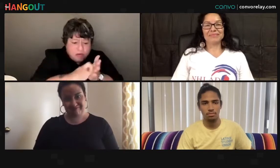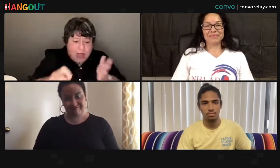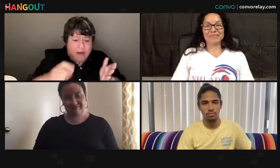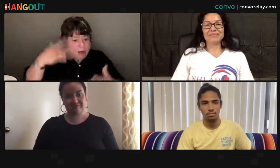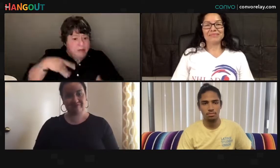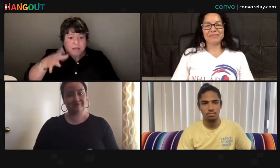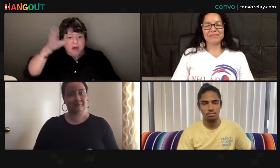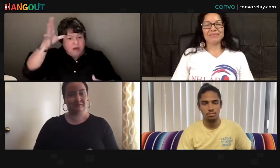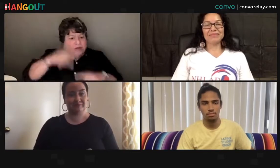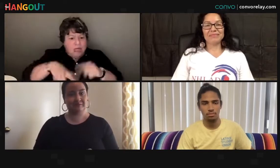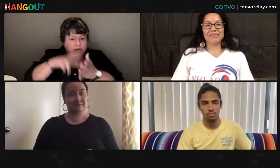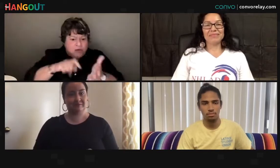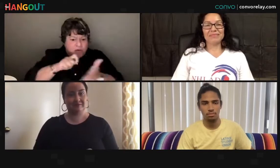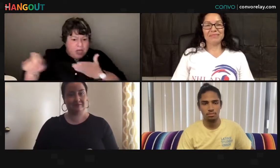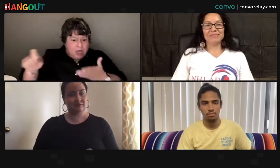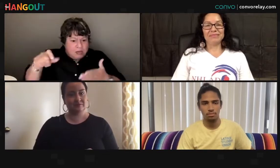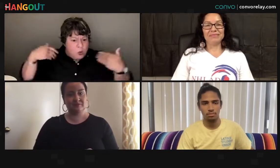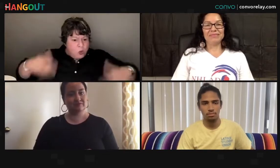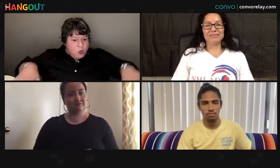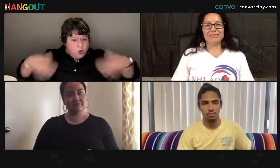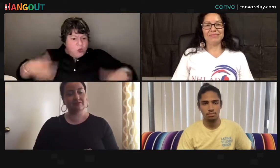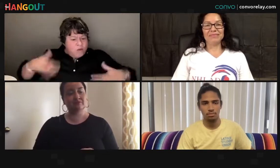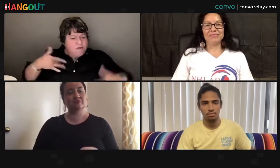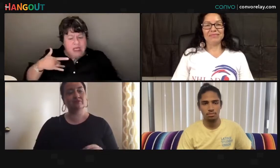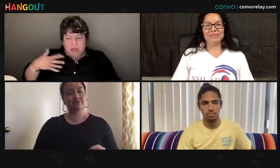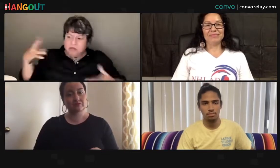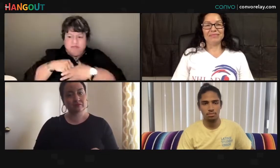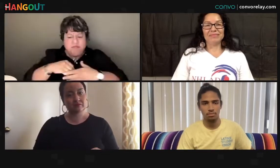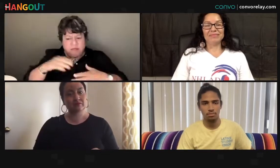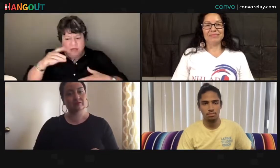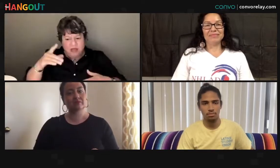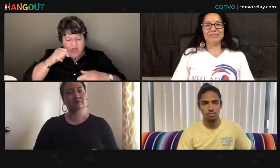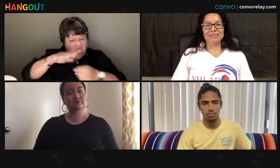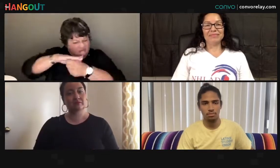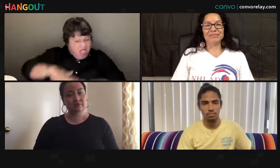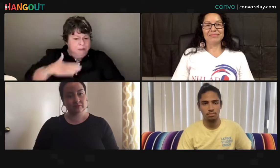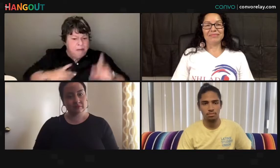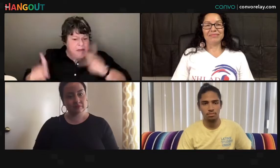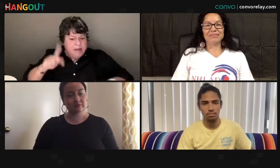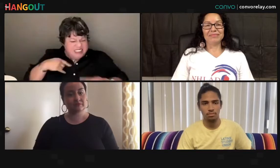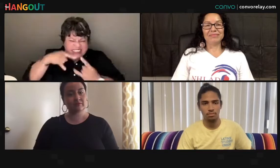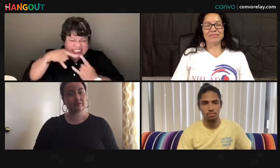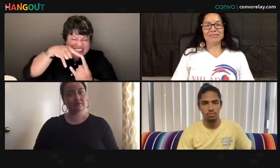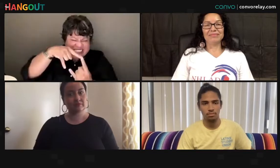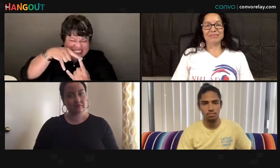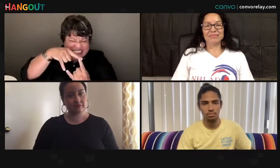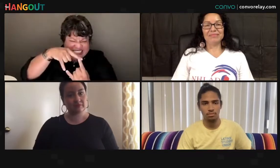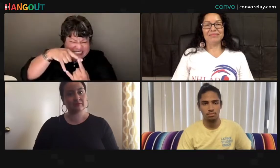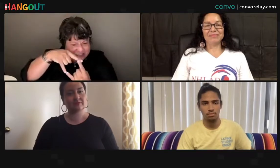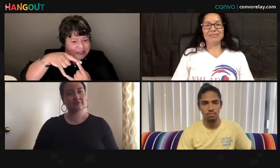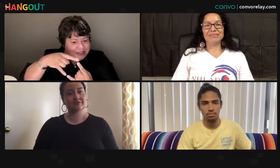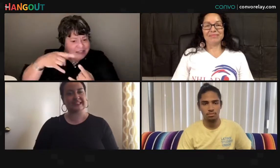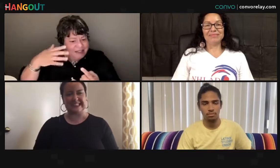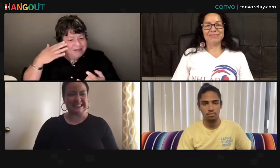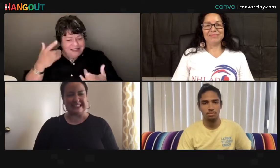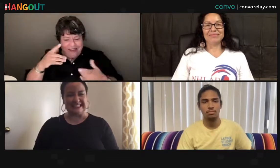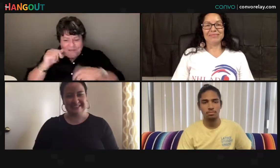my people. I couldn't read or write. My parents couldn't read and write when I first came to United States. And it's like, don't oppress my